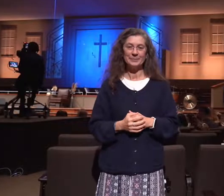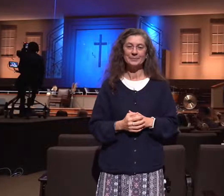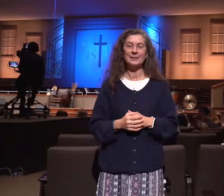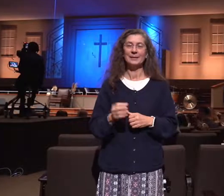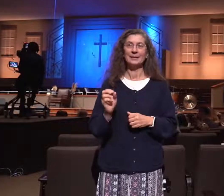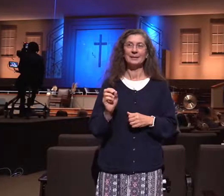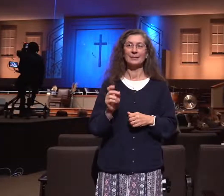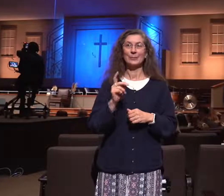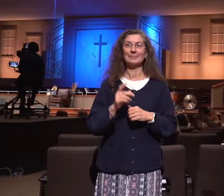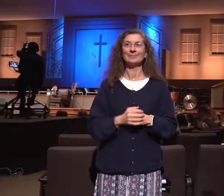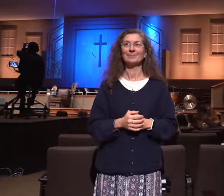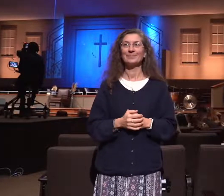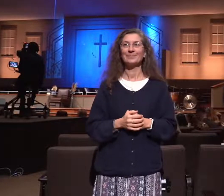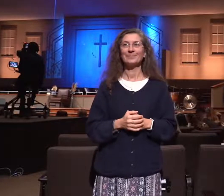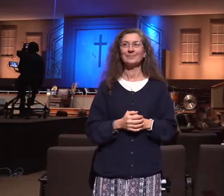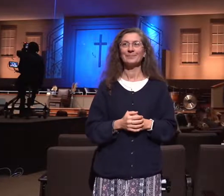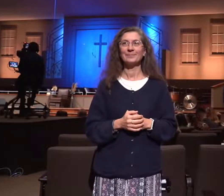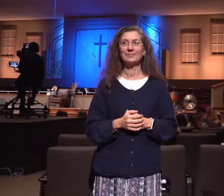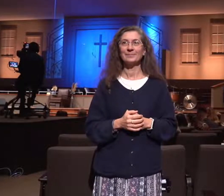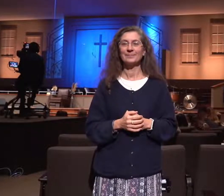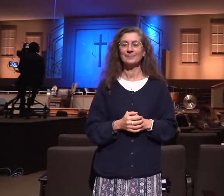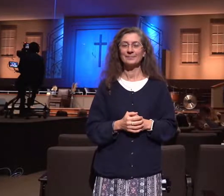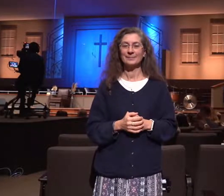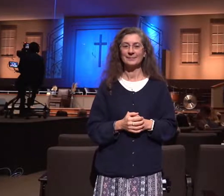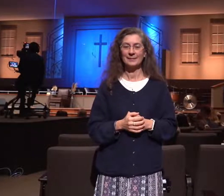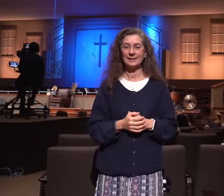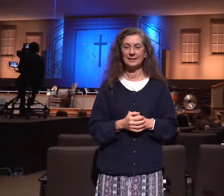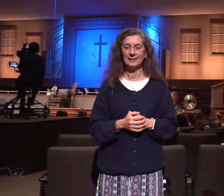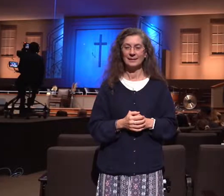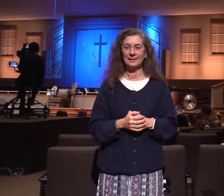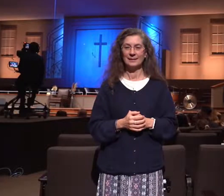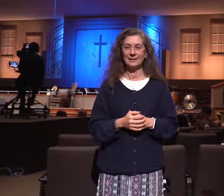Okay. Let's run it through again, okay?